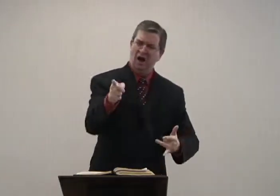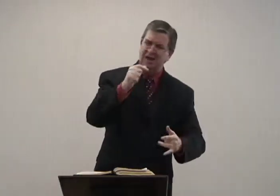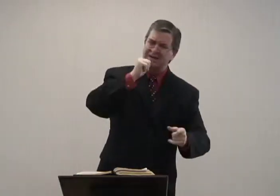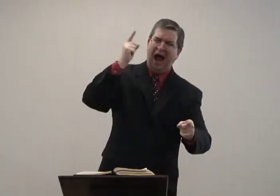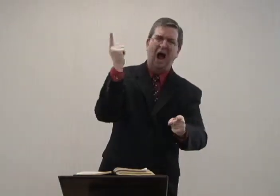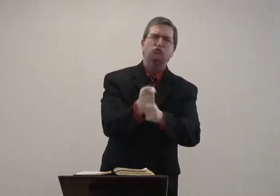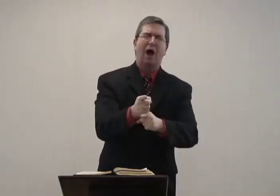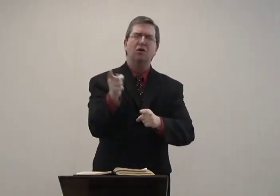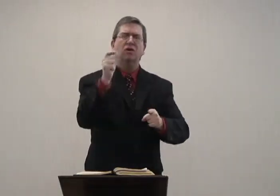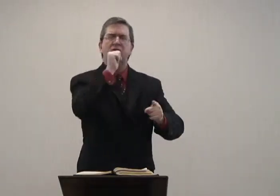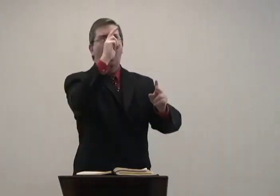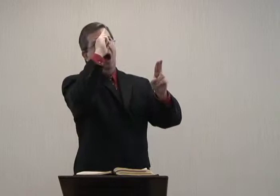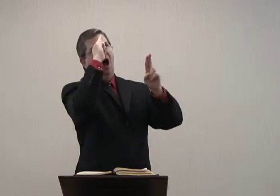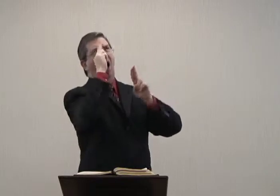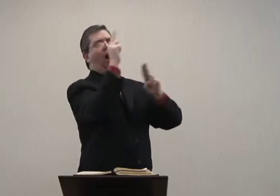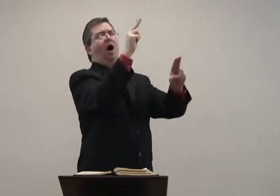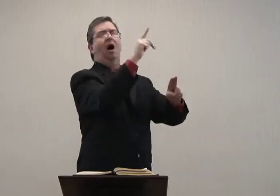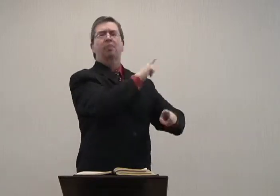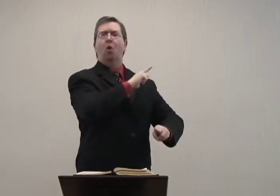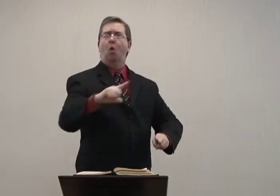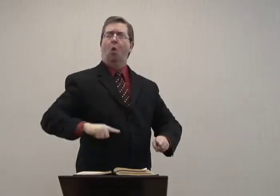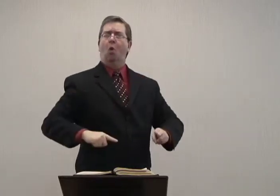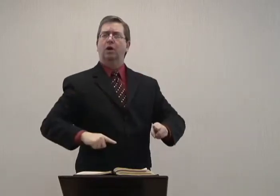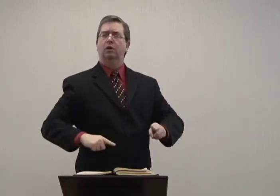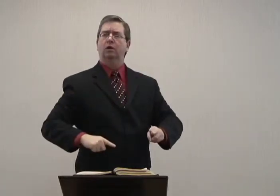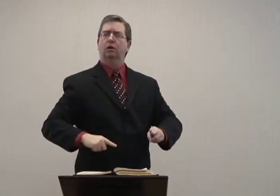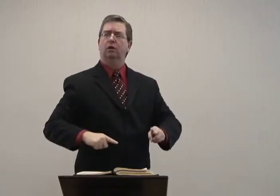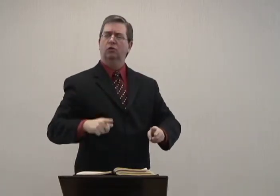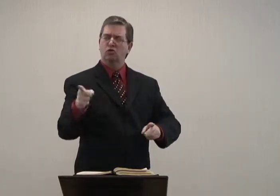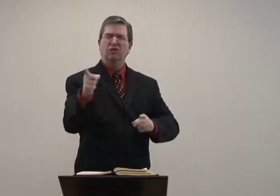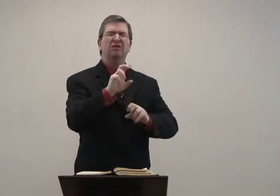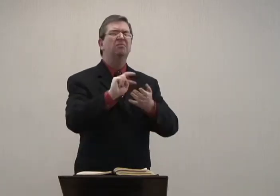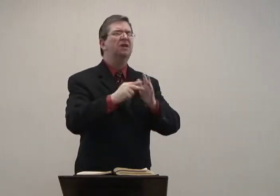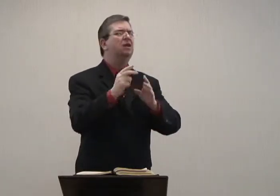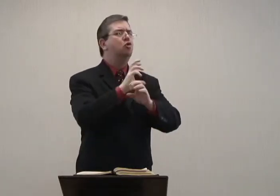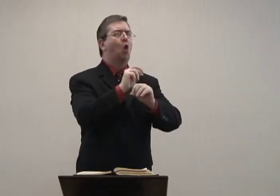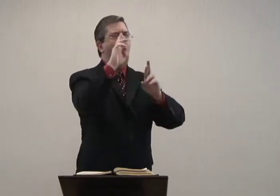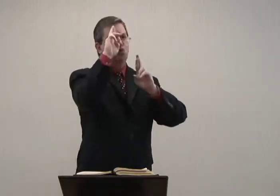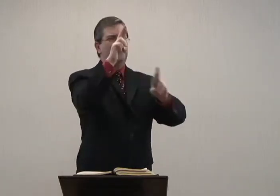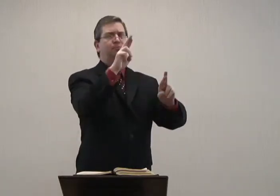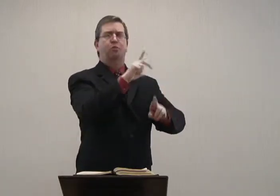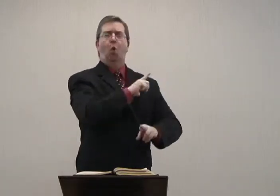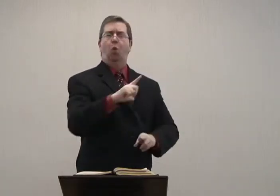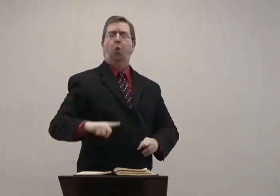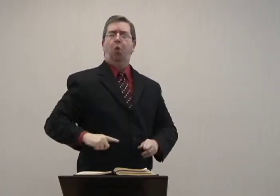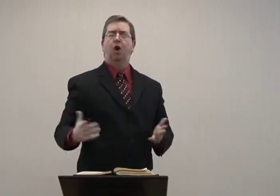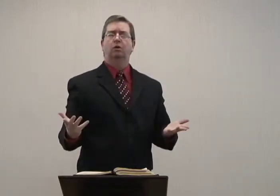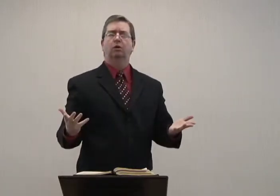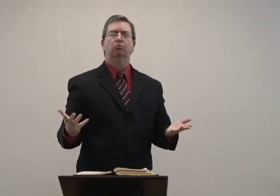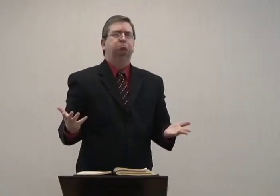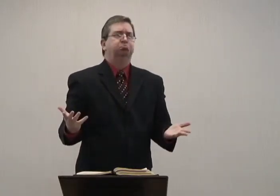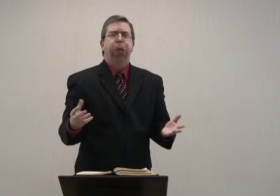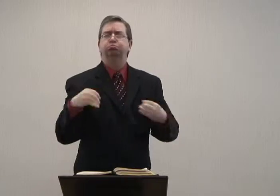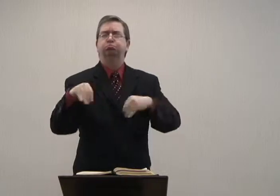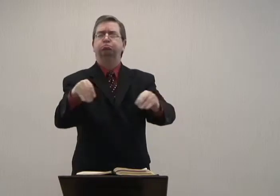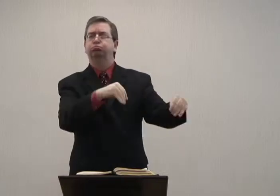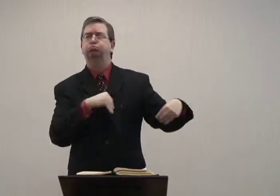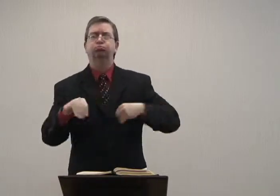at it like, why? I think it's not right. It's not right. They're not honoring the Lord. means no, have no respect for the Lord, just